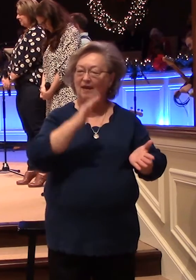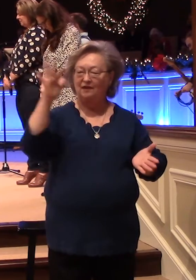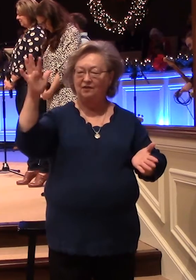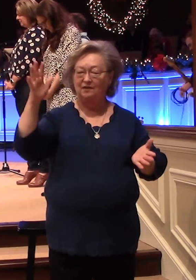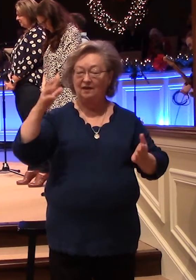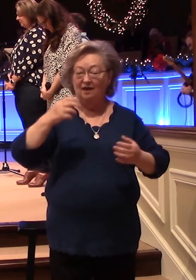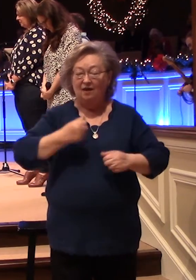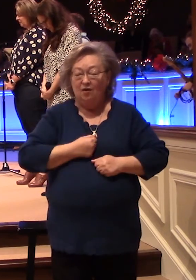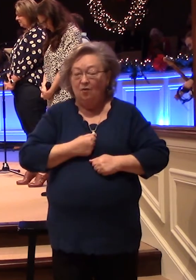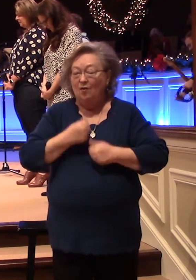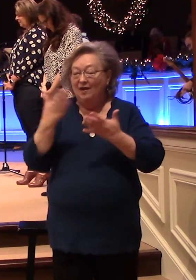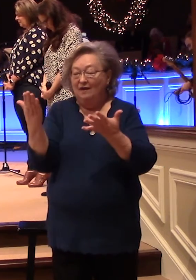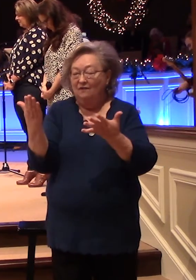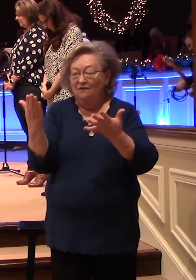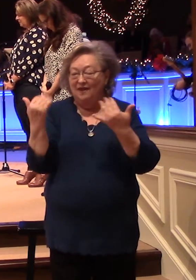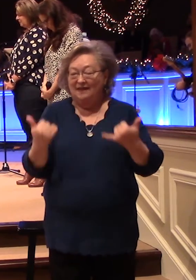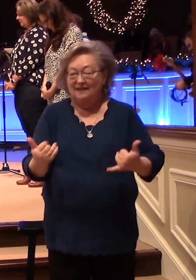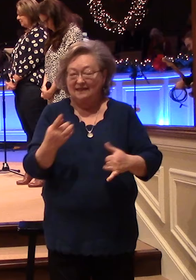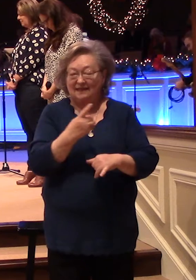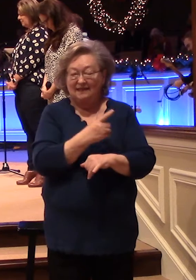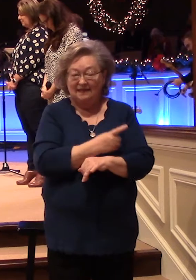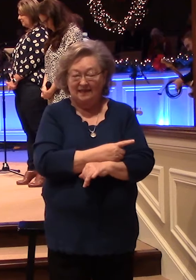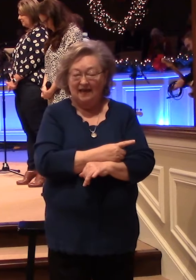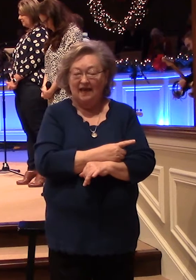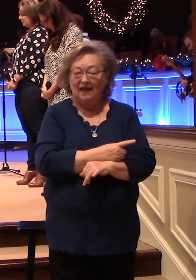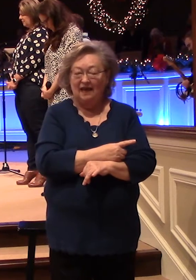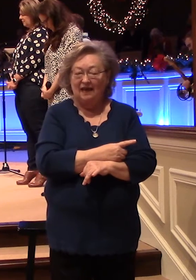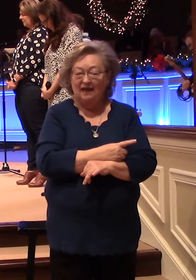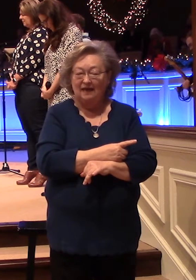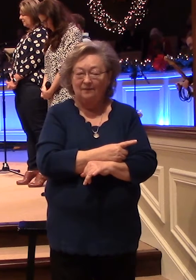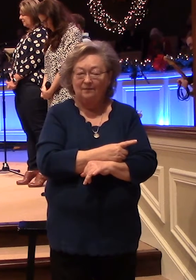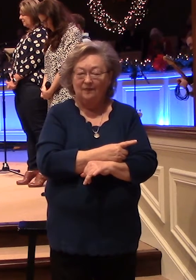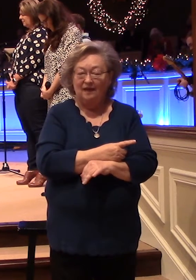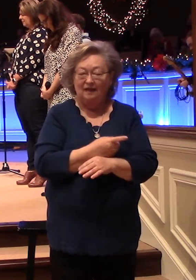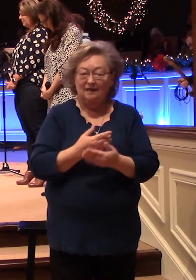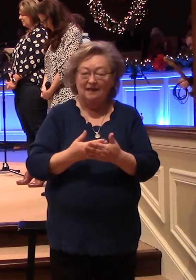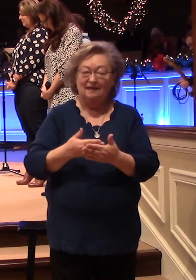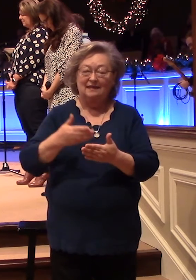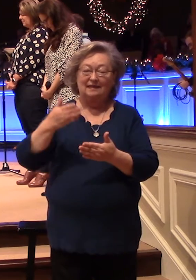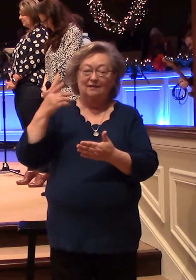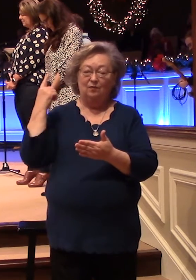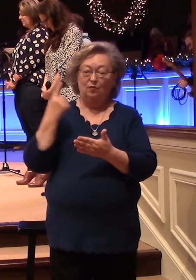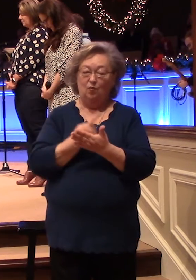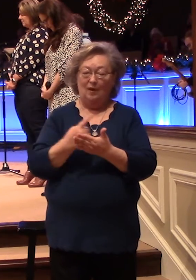days between our last gathering of worship and this one, we have been tempted